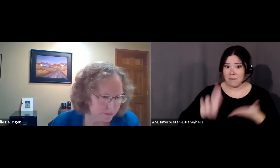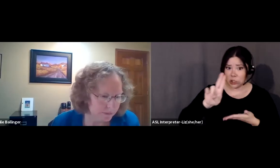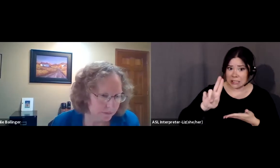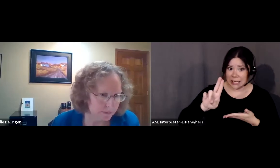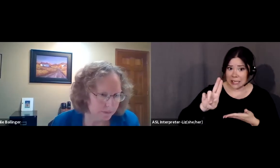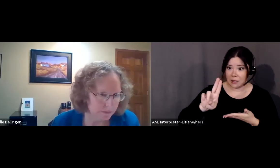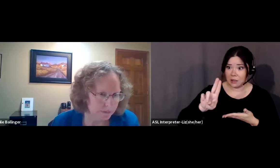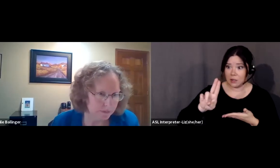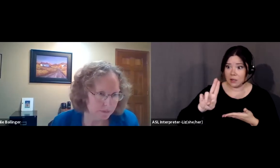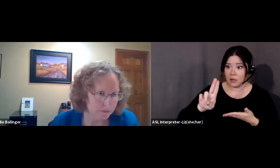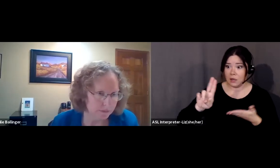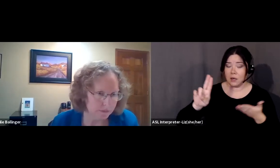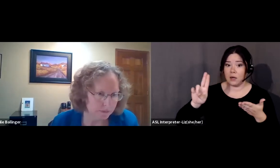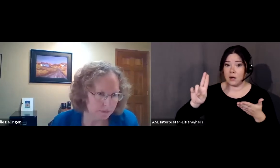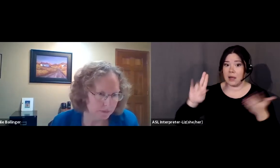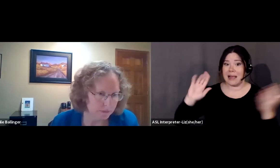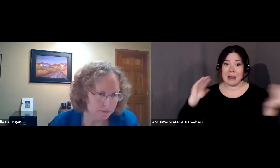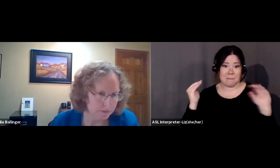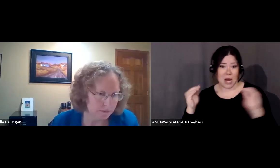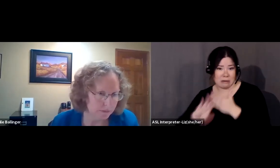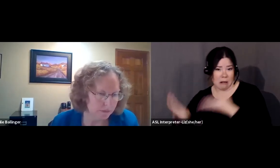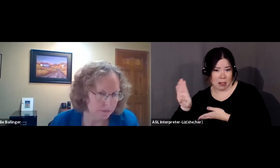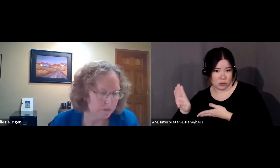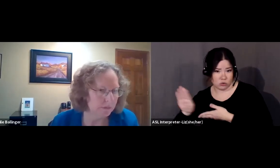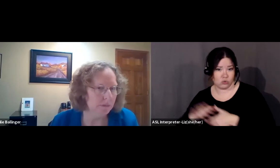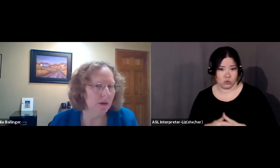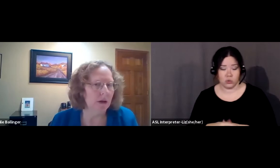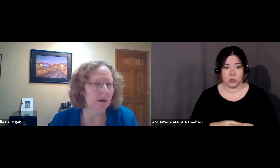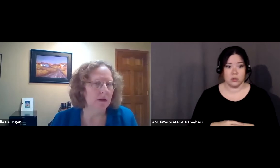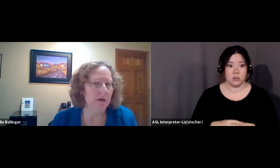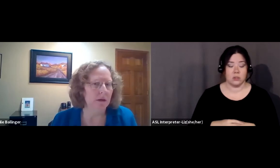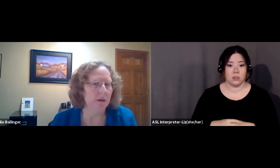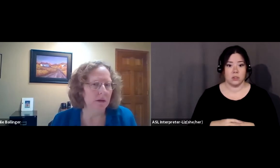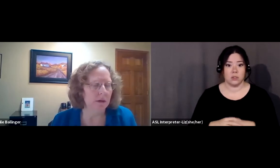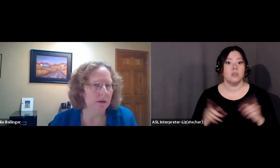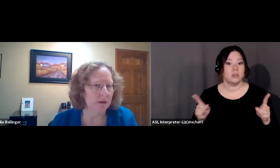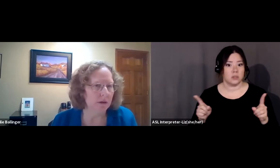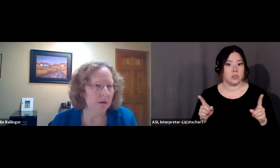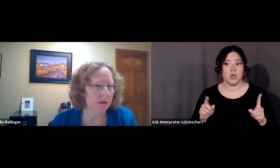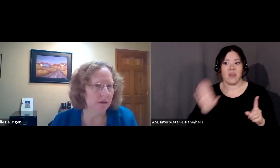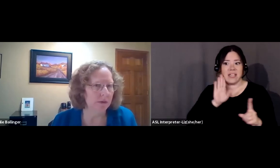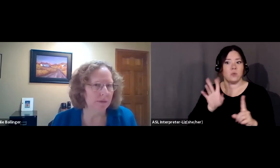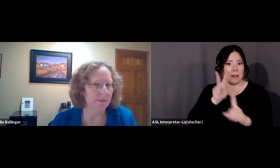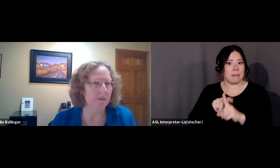university, then college? So